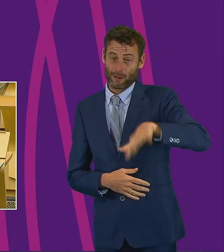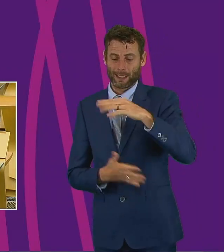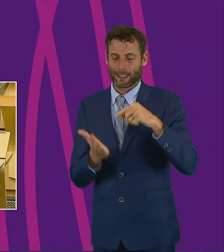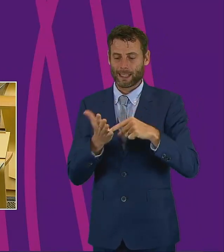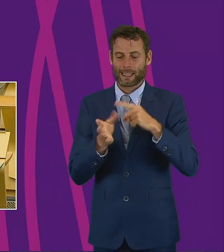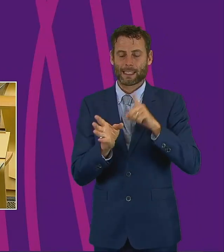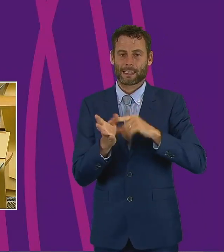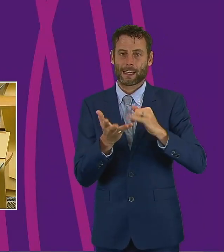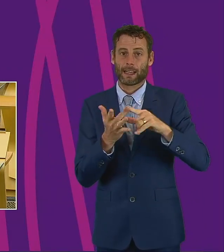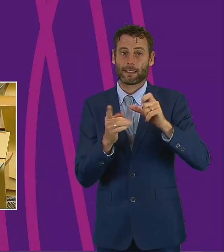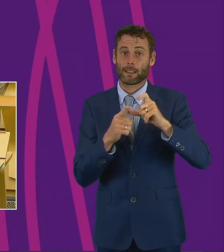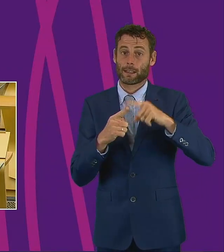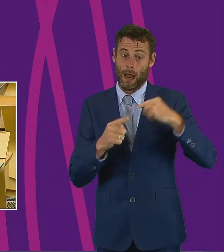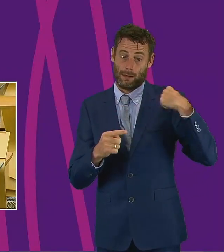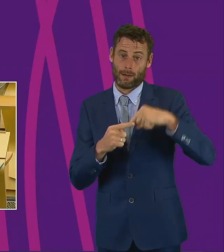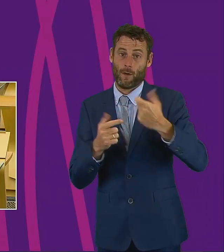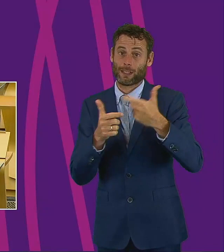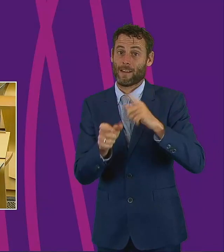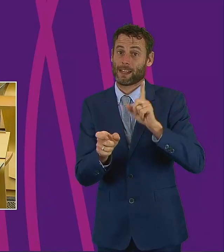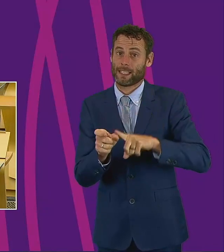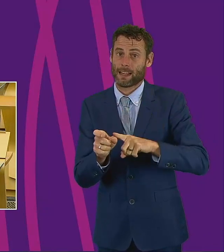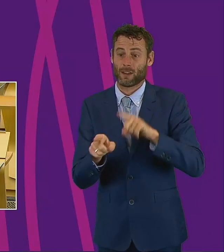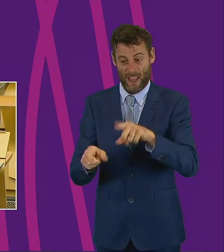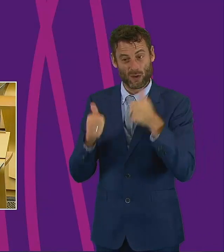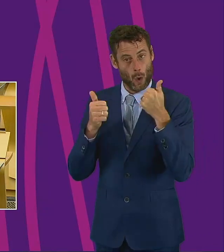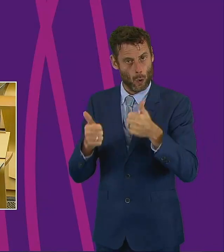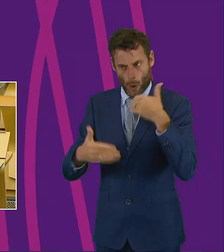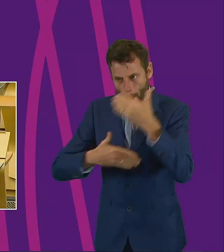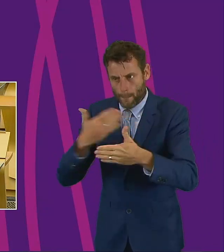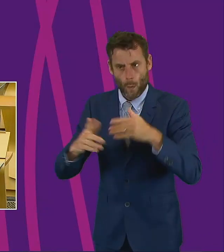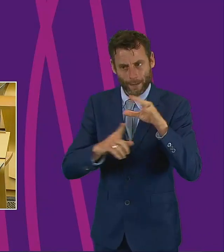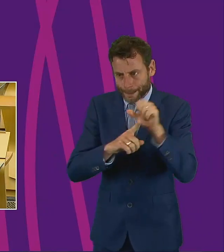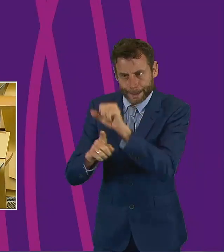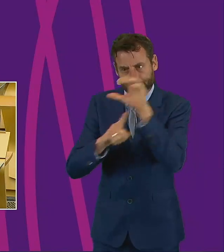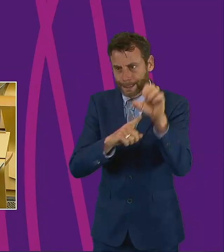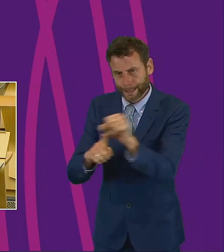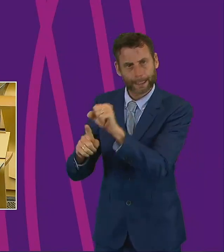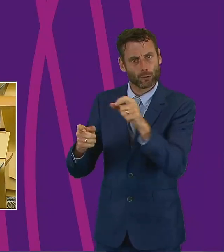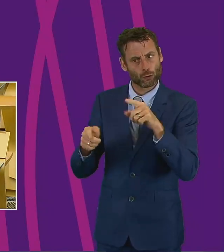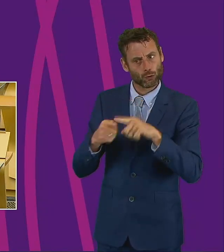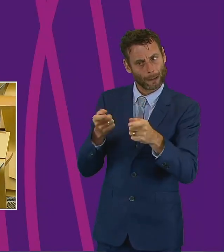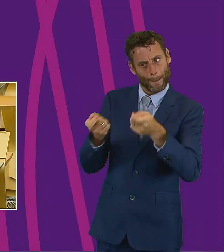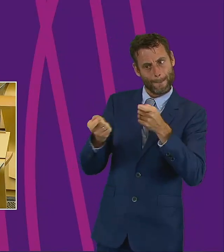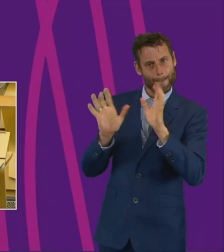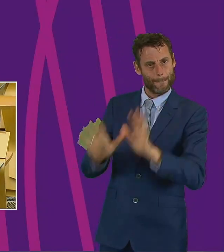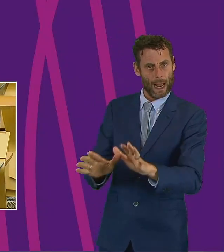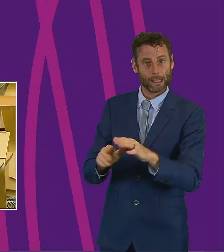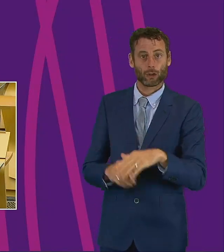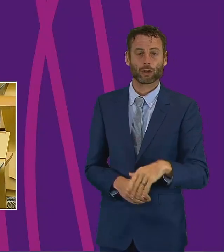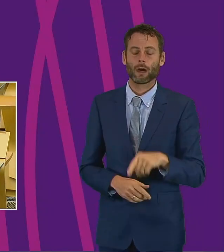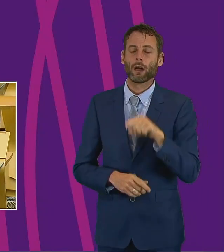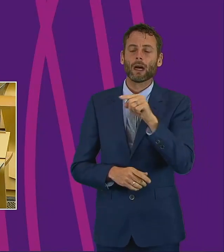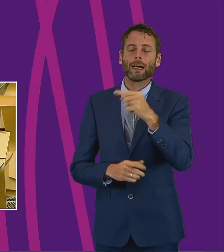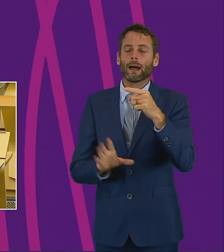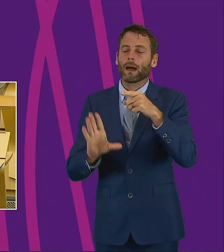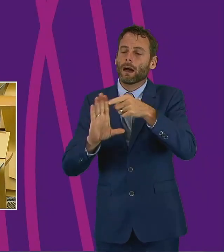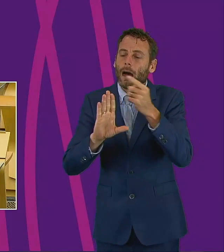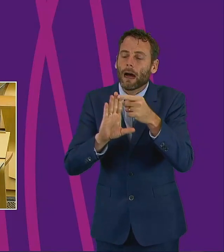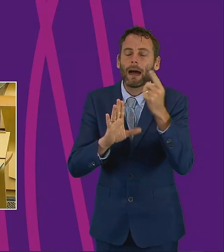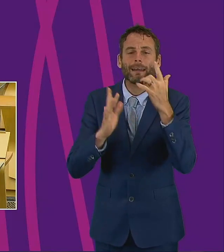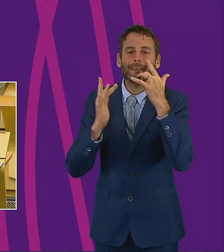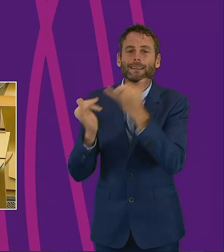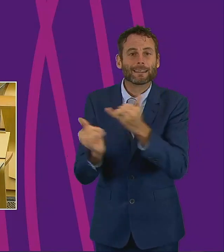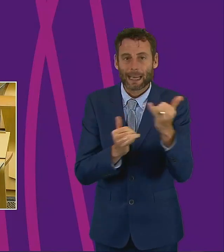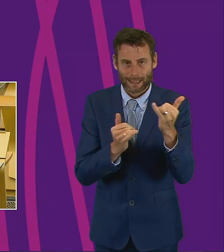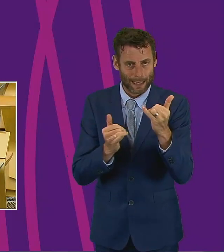That's good progress, and I want to thank everyone who's working hard to manage this outbreak. So far, the testing has not revealed a large number of